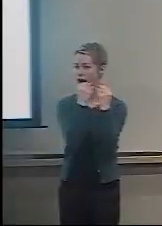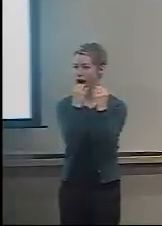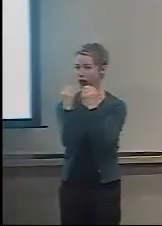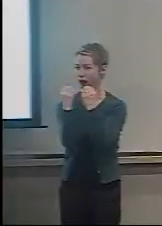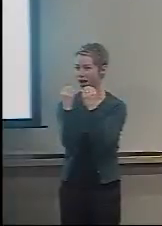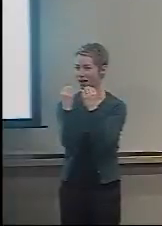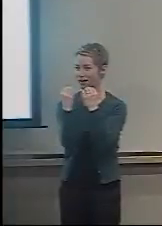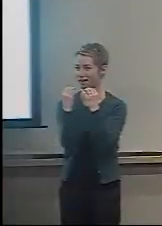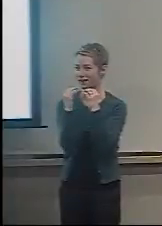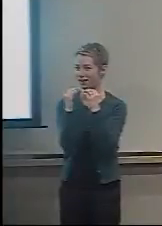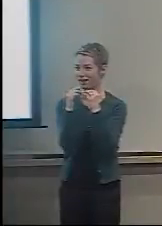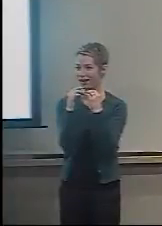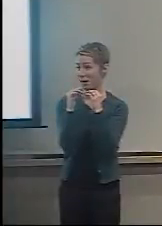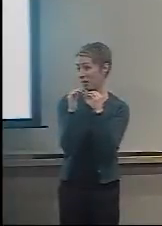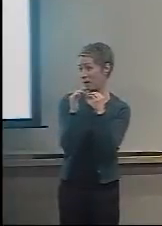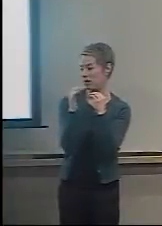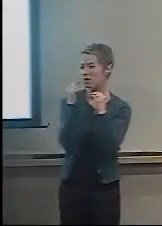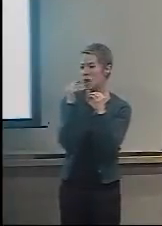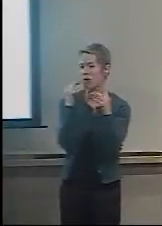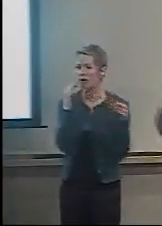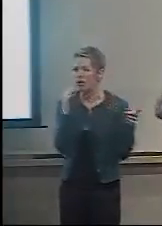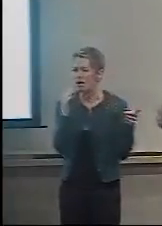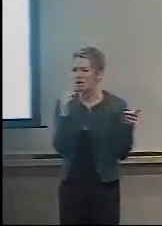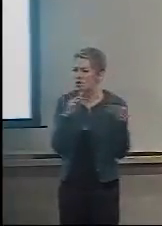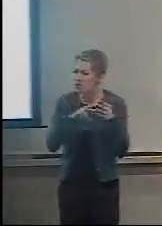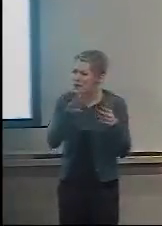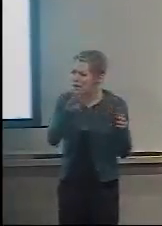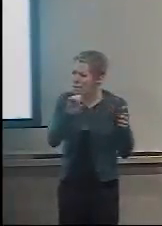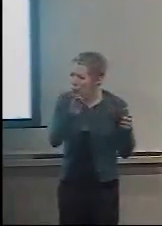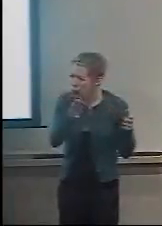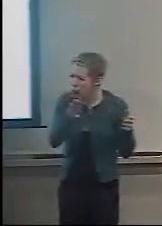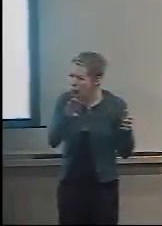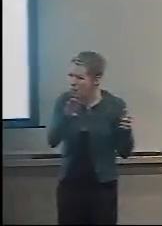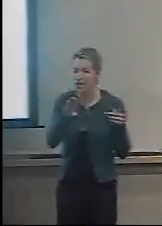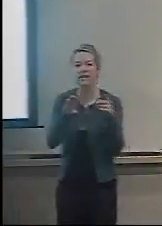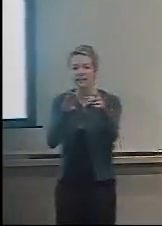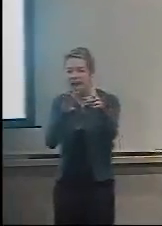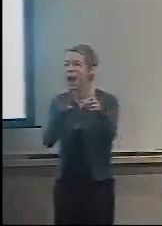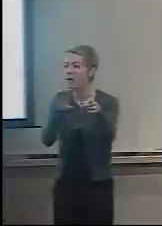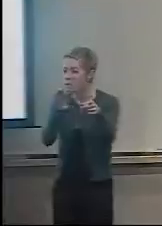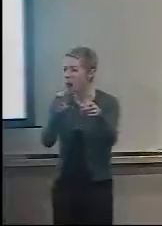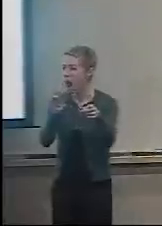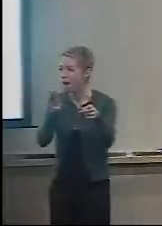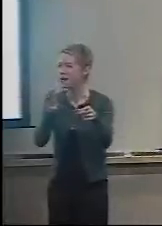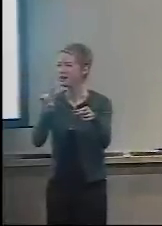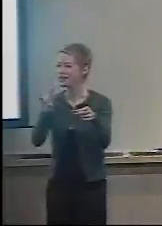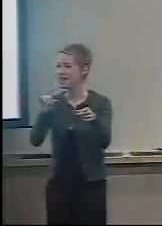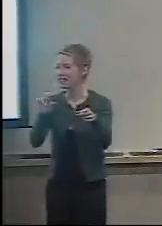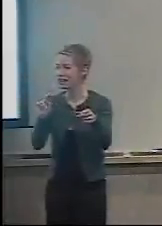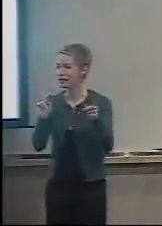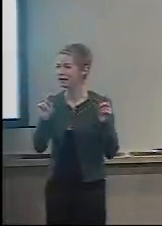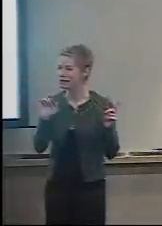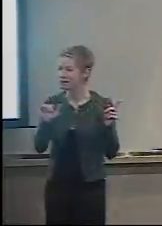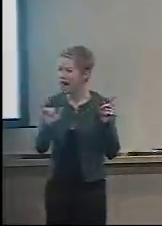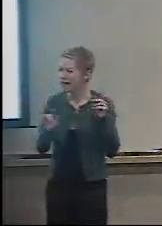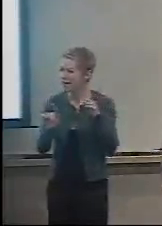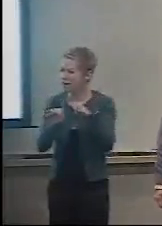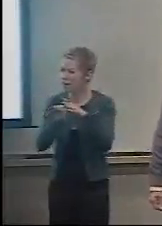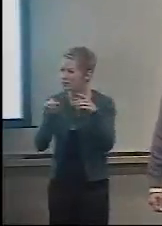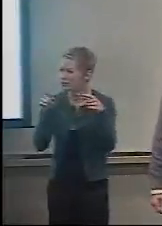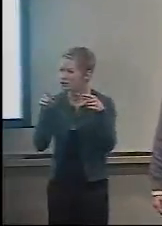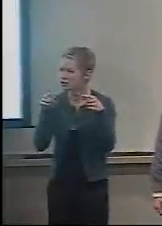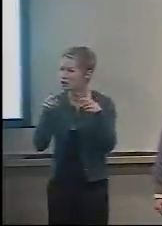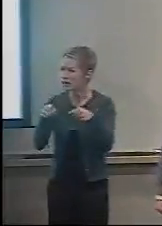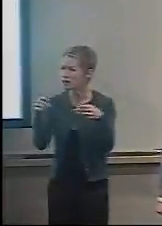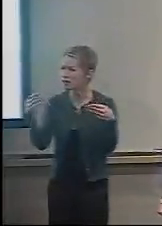using your hands. Dylan? Bob? Oh, you mean put it around your neck? Dylan had this right. Did that come up in the focus group,